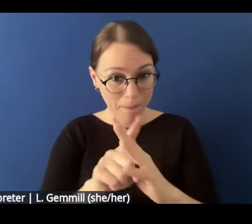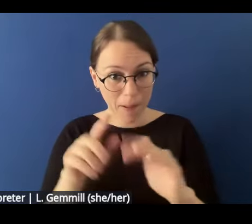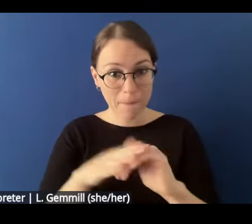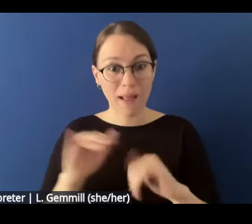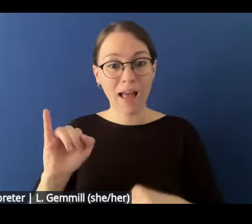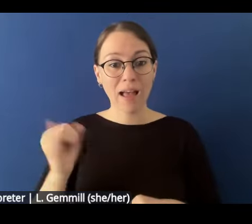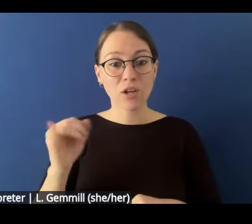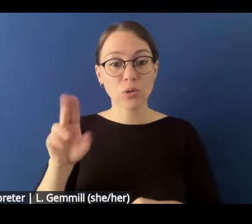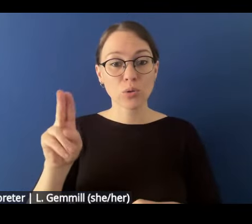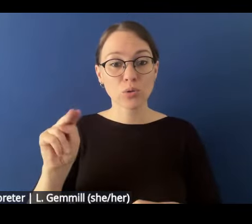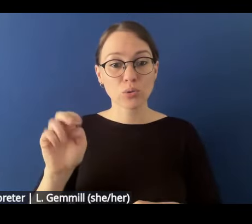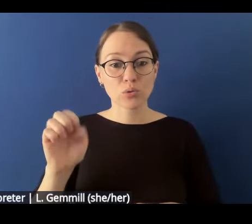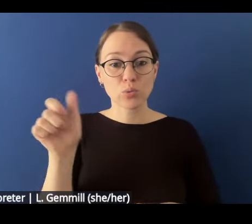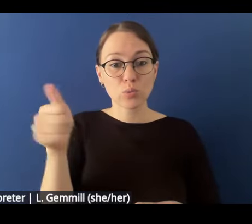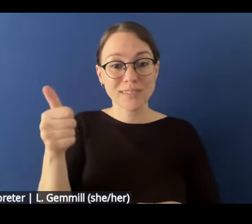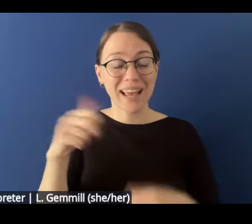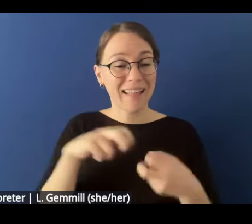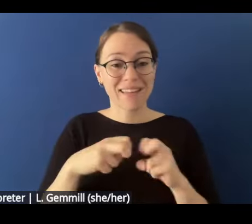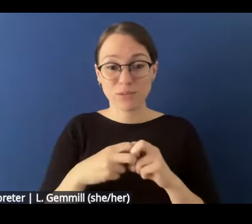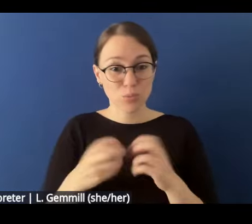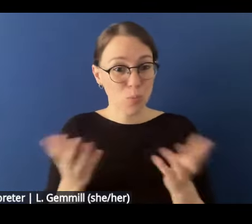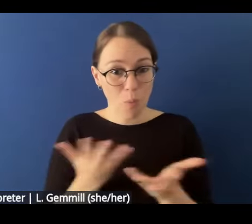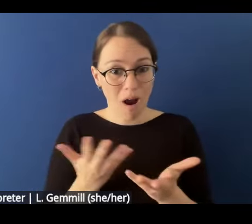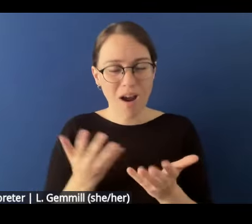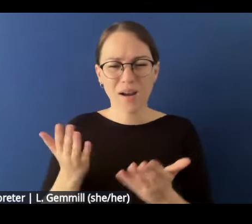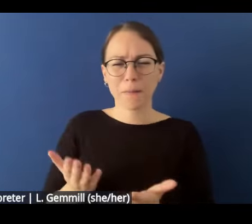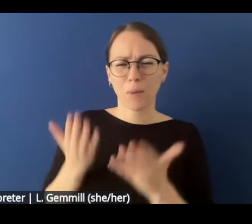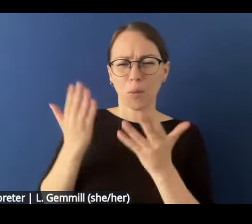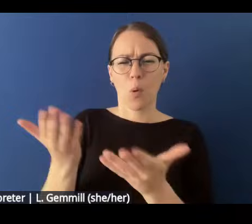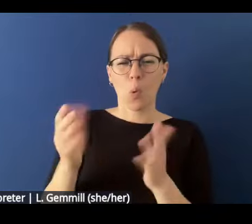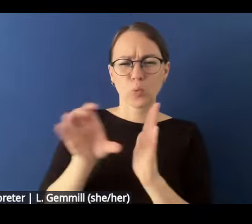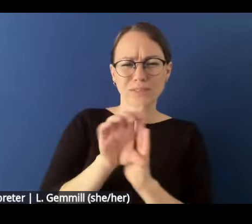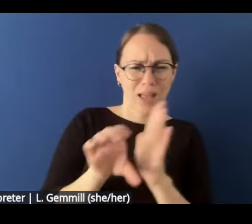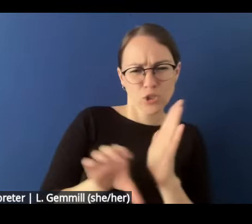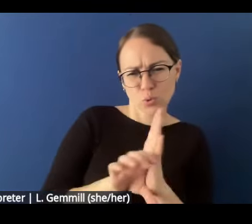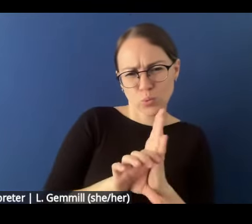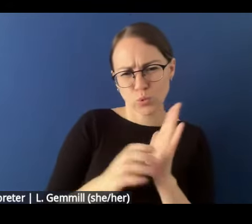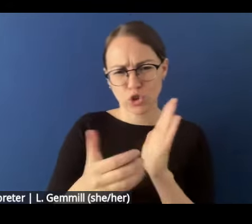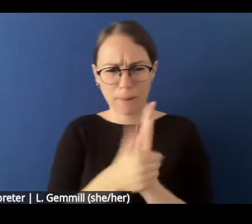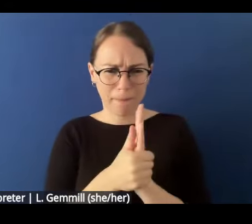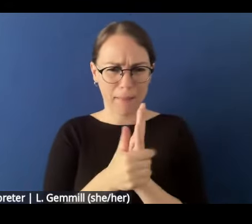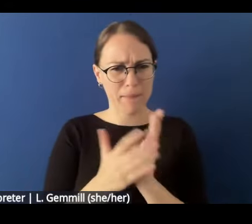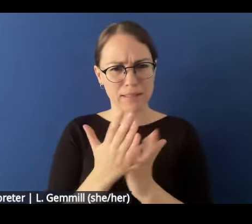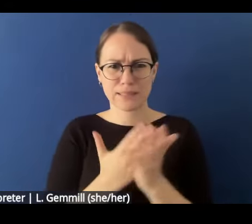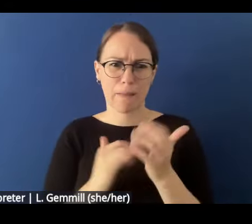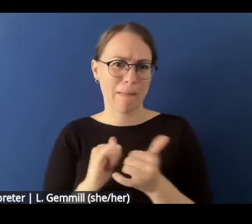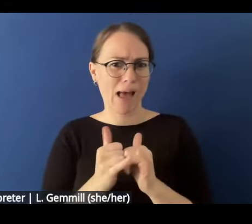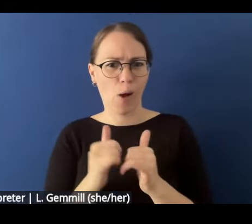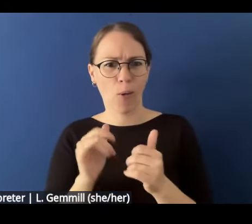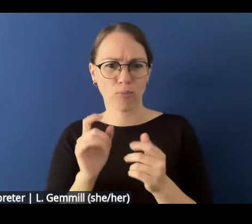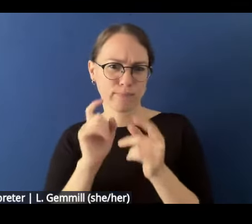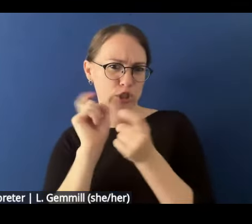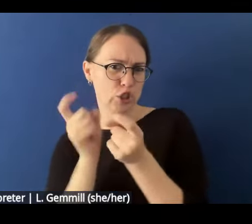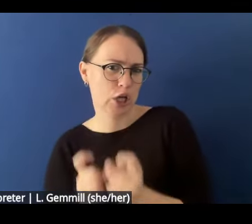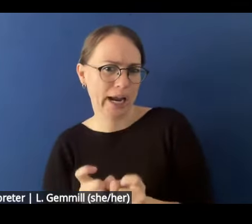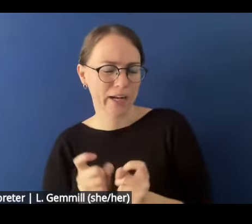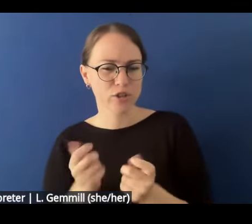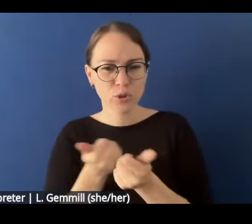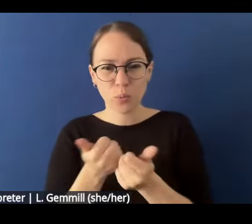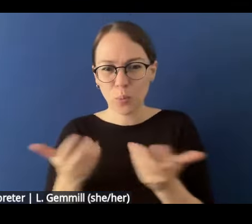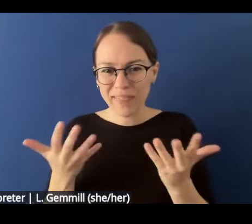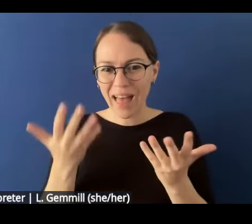allegation that the proposed constitutional had somehow been changed, constitutional amendment had somehow been changed without